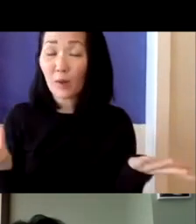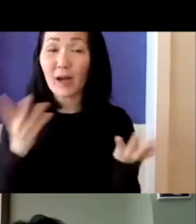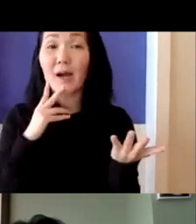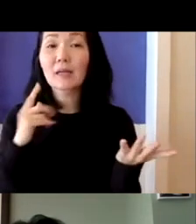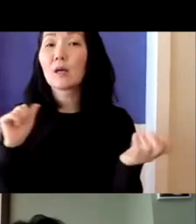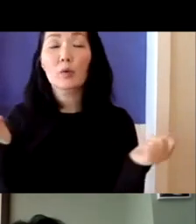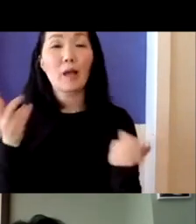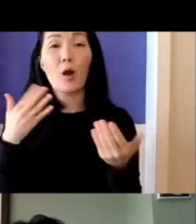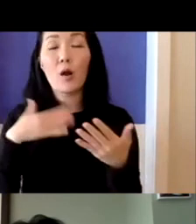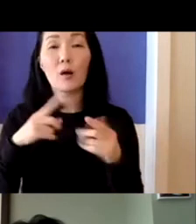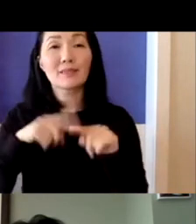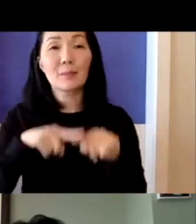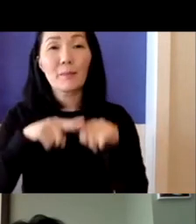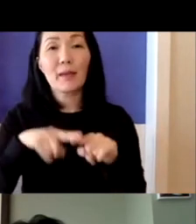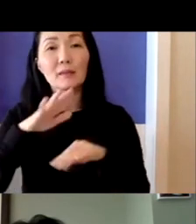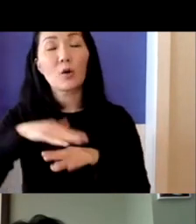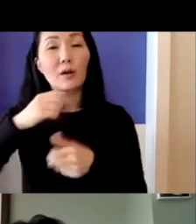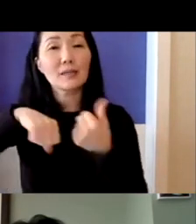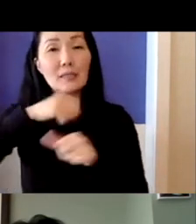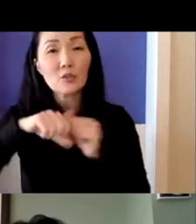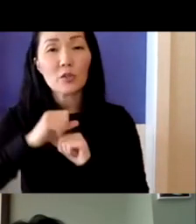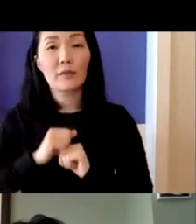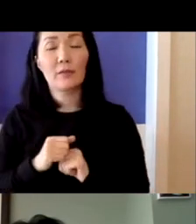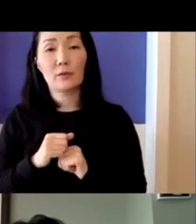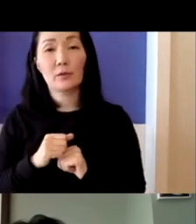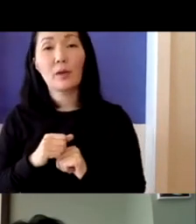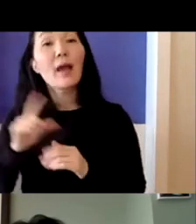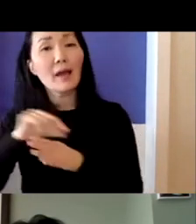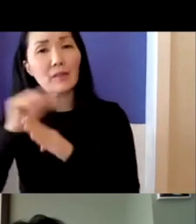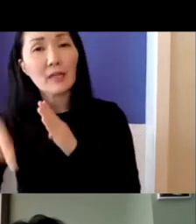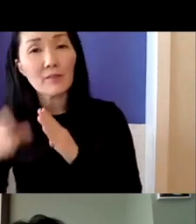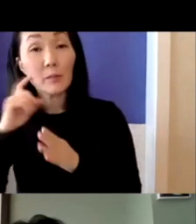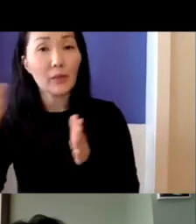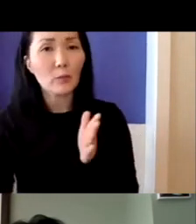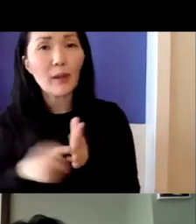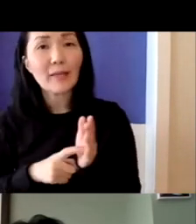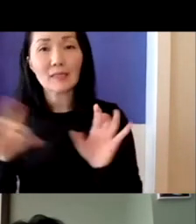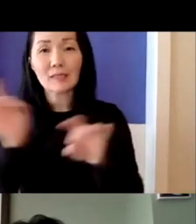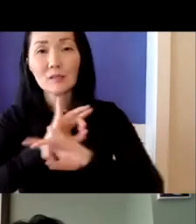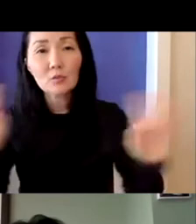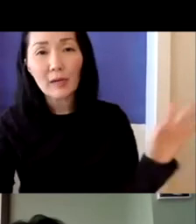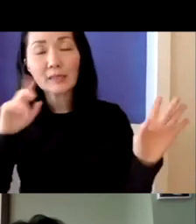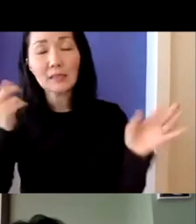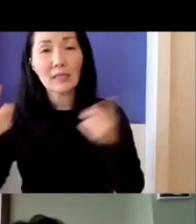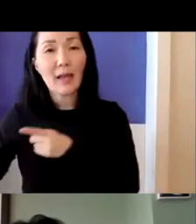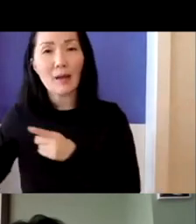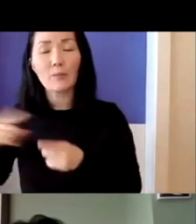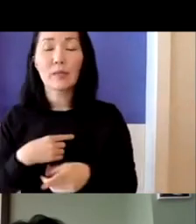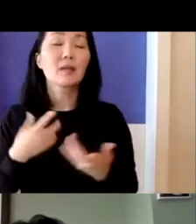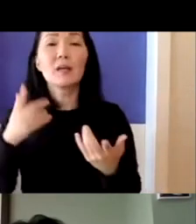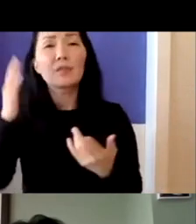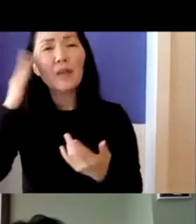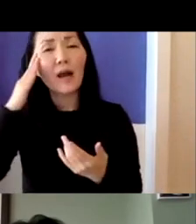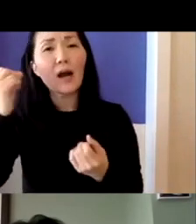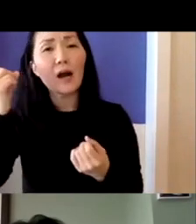level when the government is properly recognizing the crises that we're in, including like drug poisoning crisis and housing crisis and